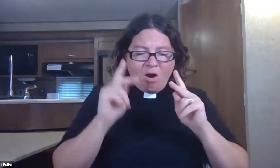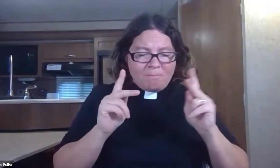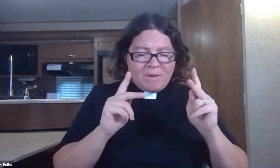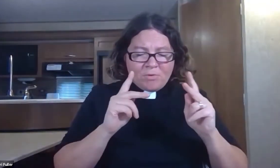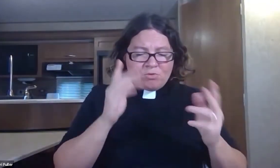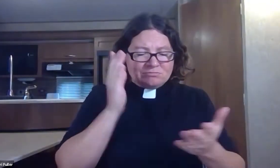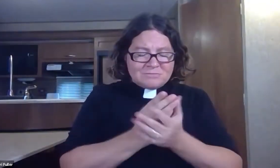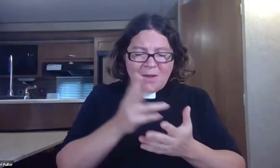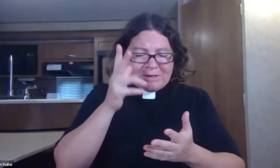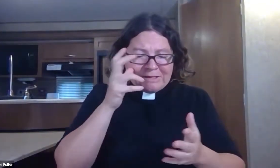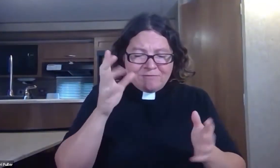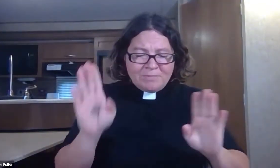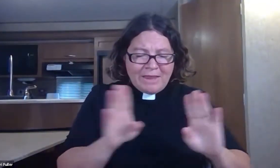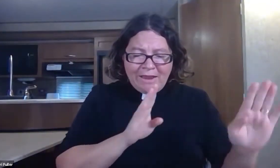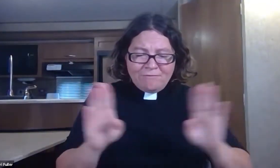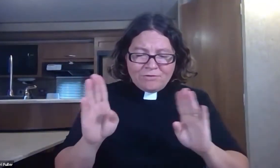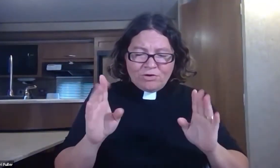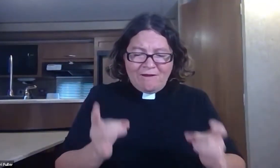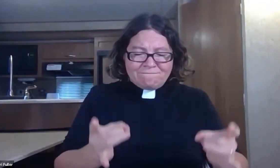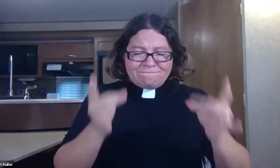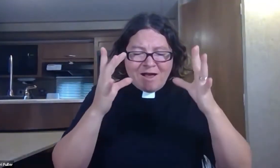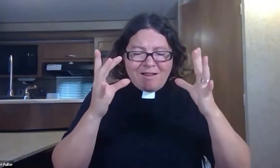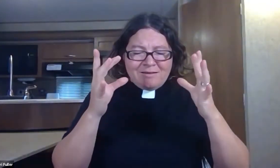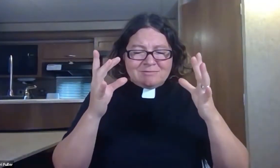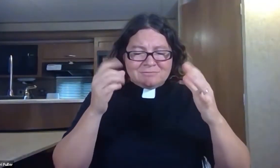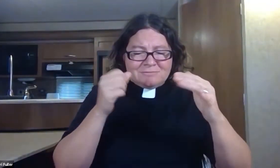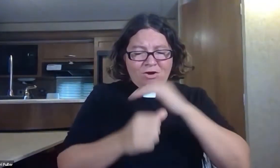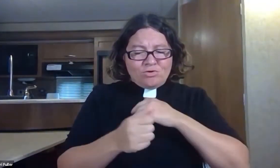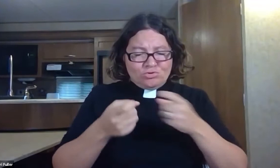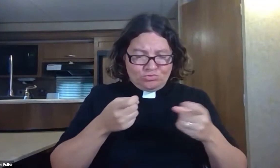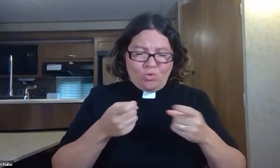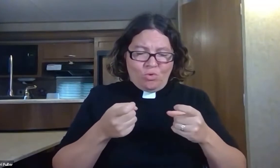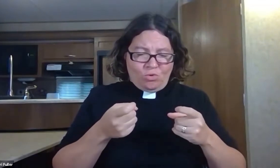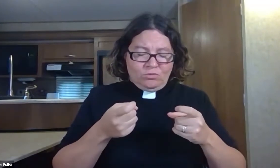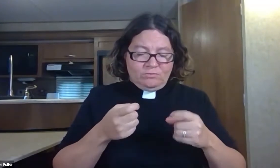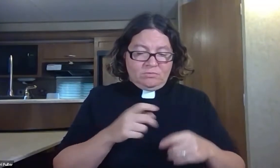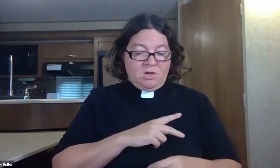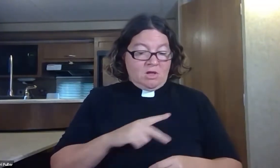and let all persons stop their evil behavior, and the violence that's under their control.